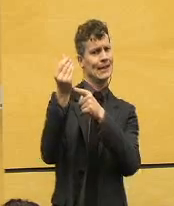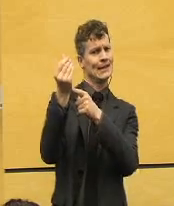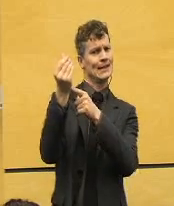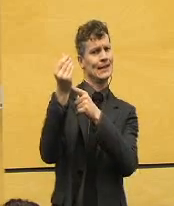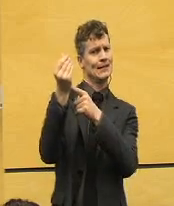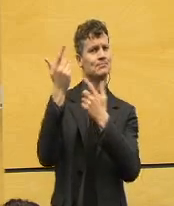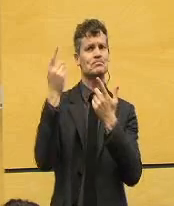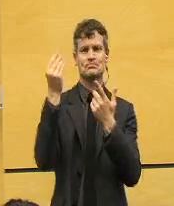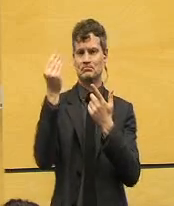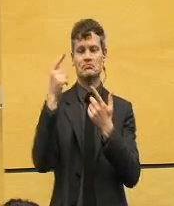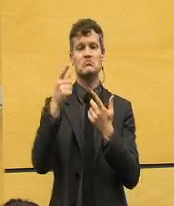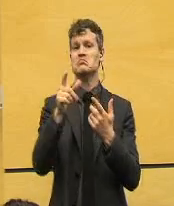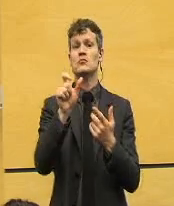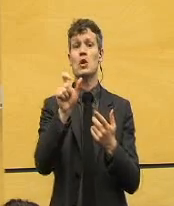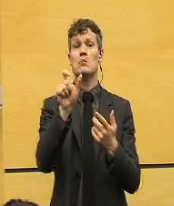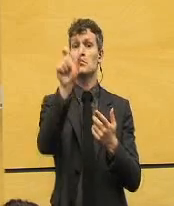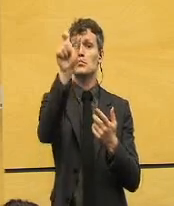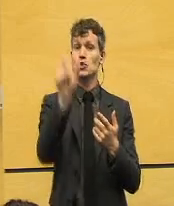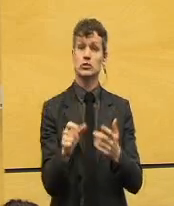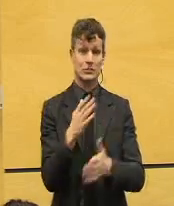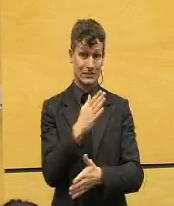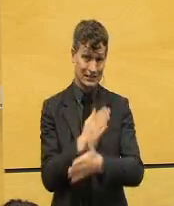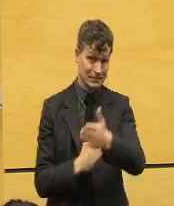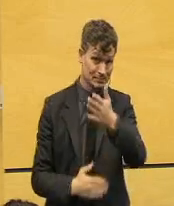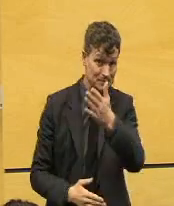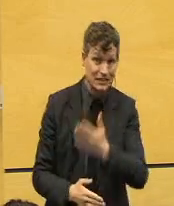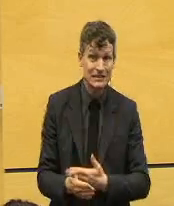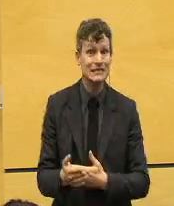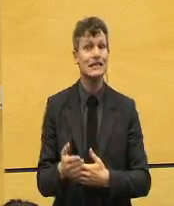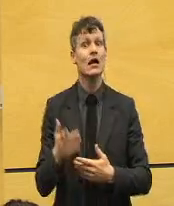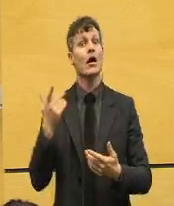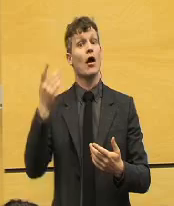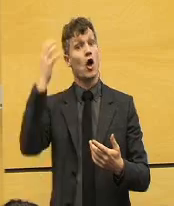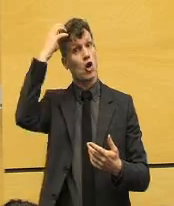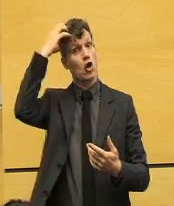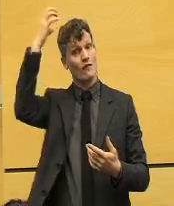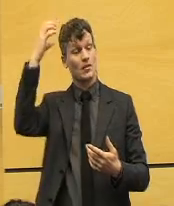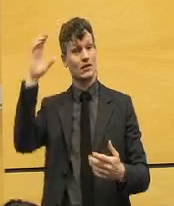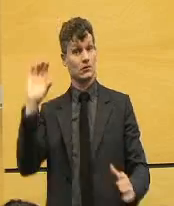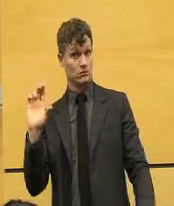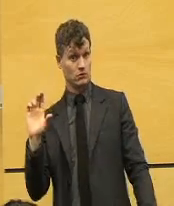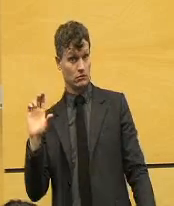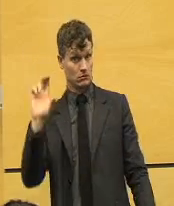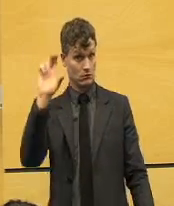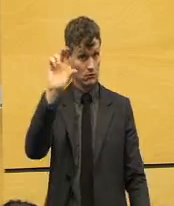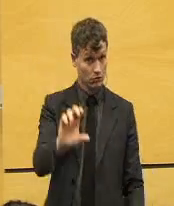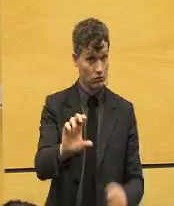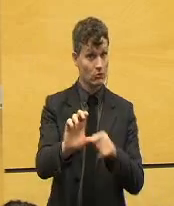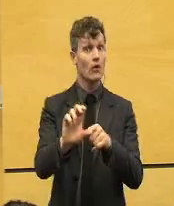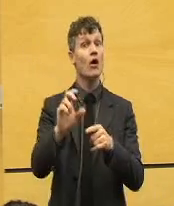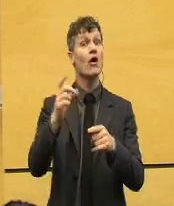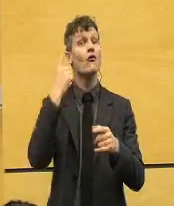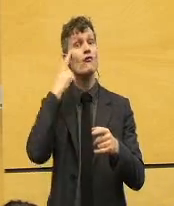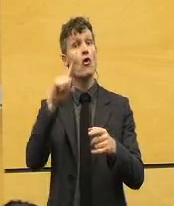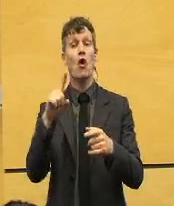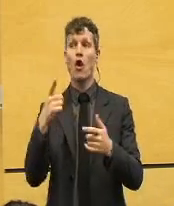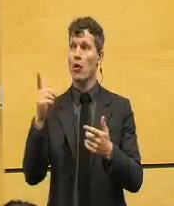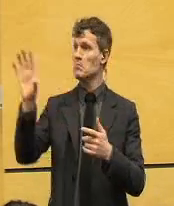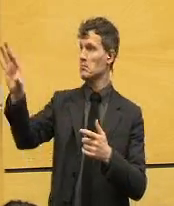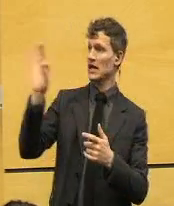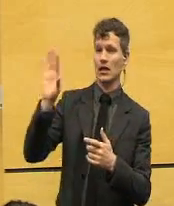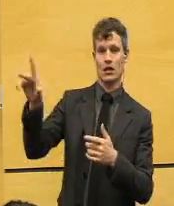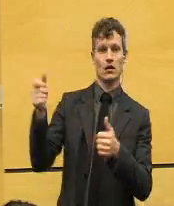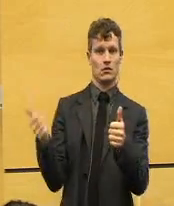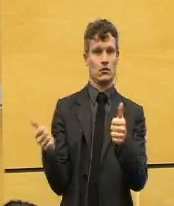persons with disability, so a person with disability can hire a personal assistant. And is there